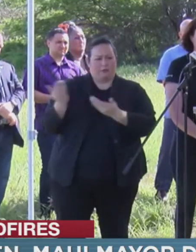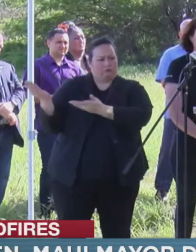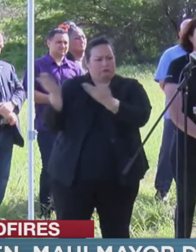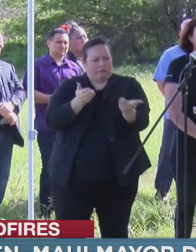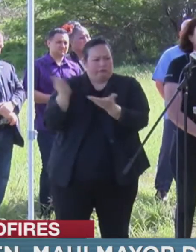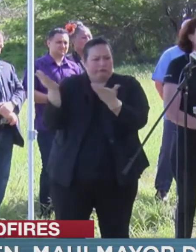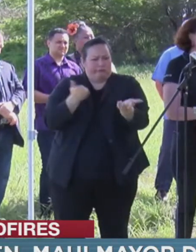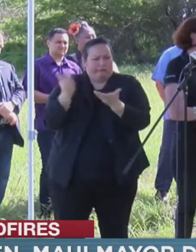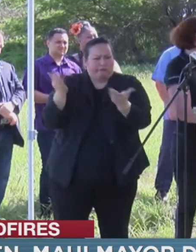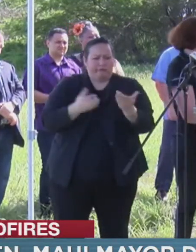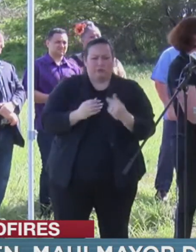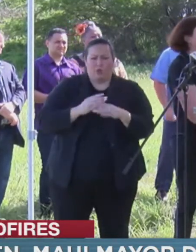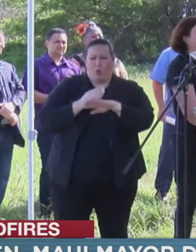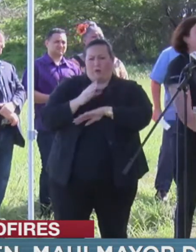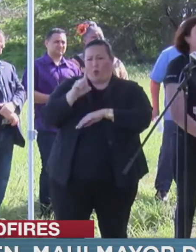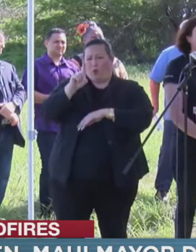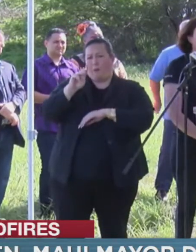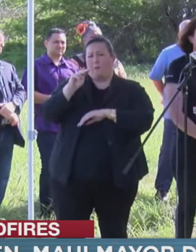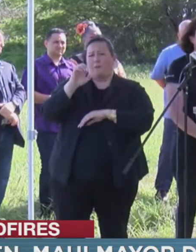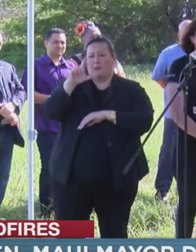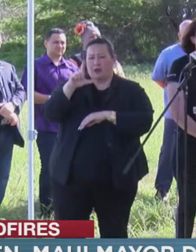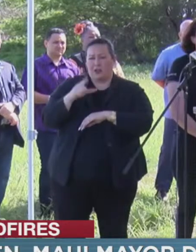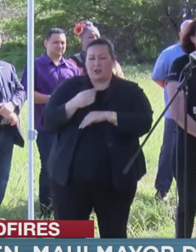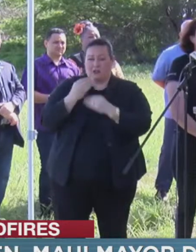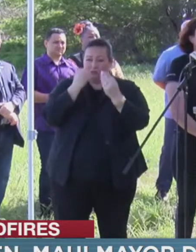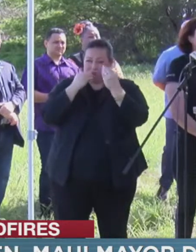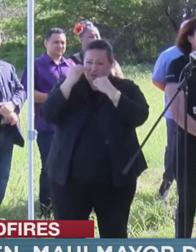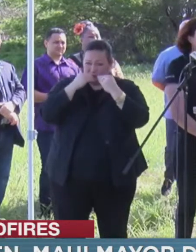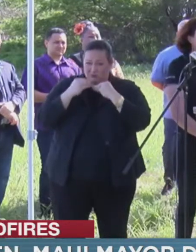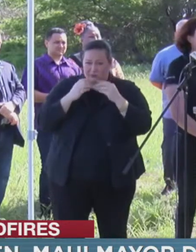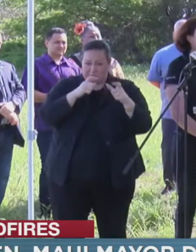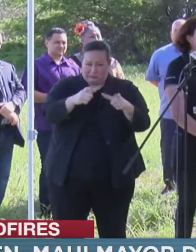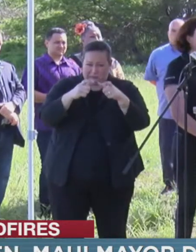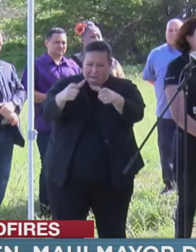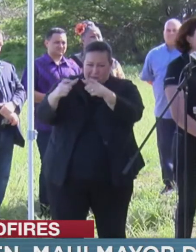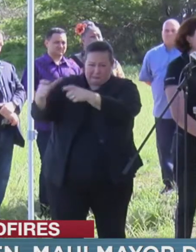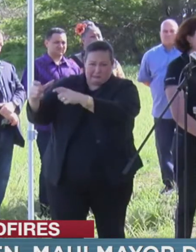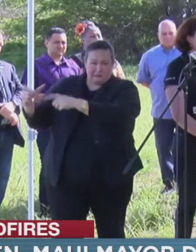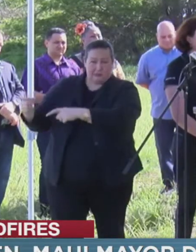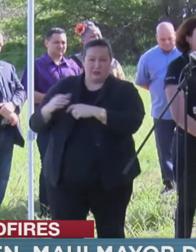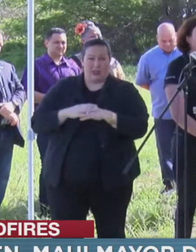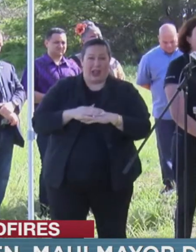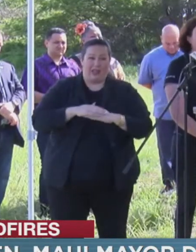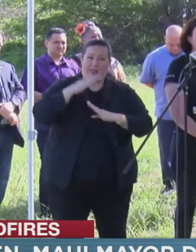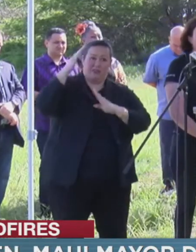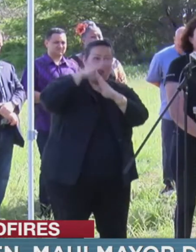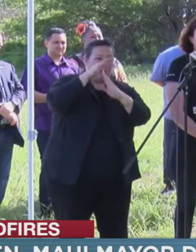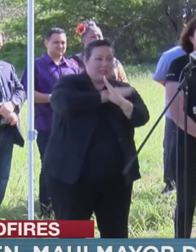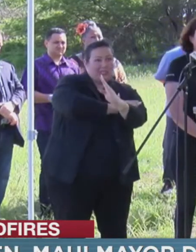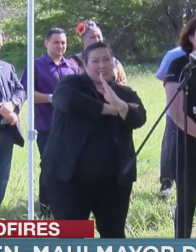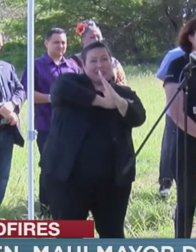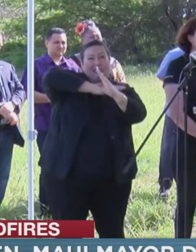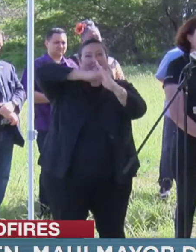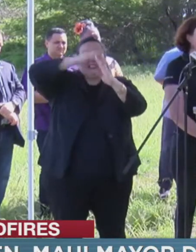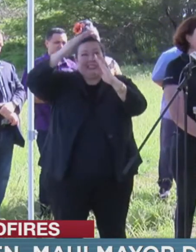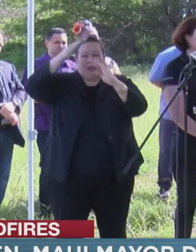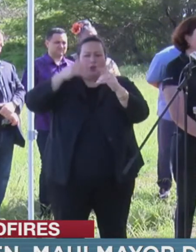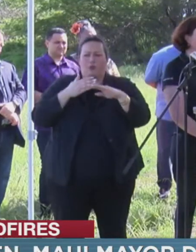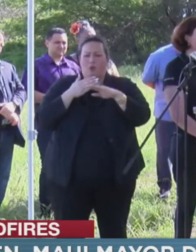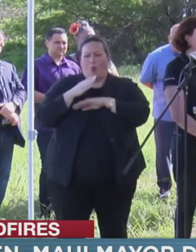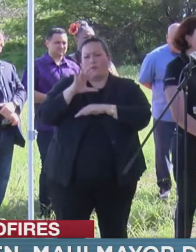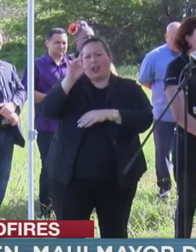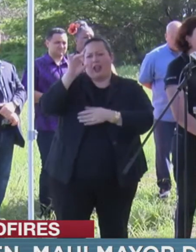in our shelters in partnership with FEMA and the state. At the peak of the non-congregate sheltering program, there were over